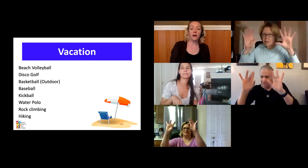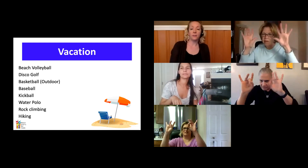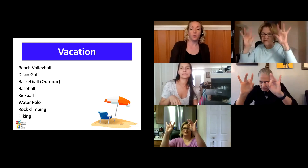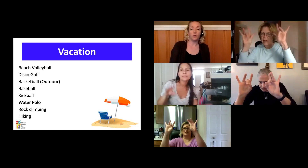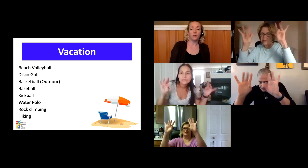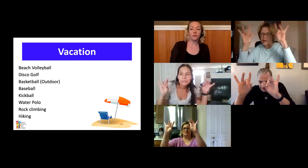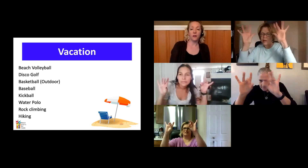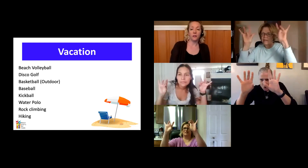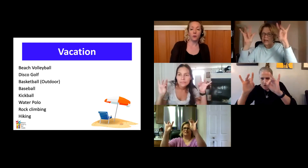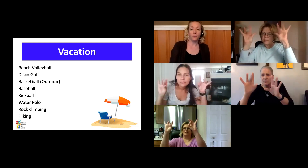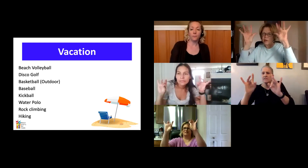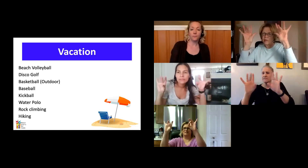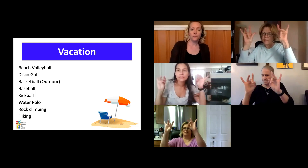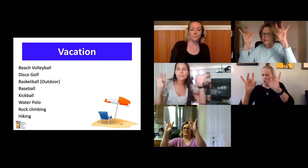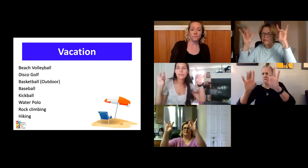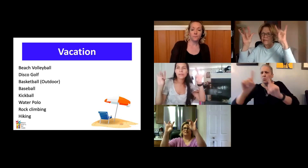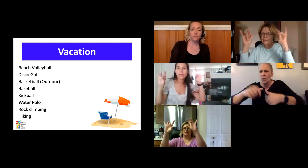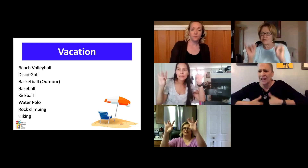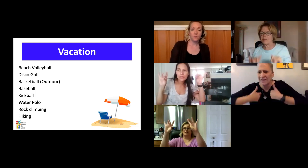volleyball.